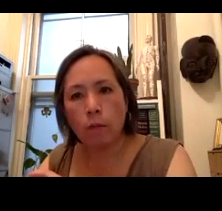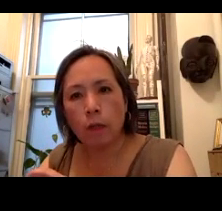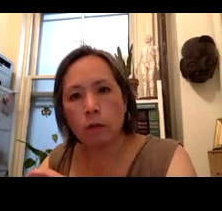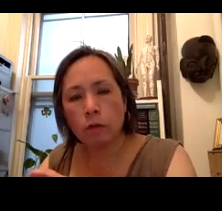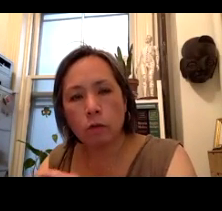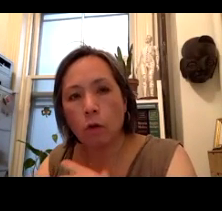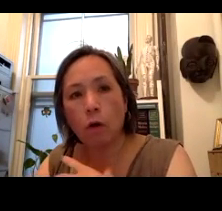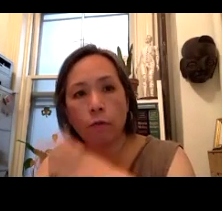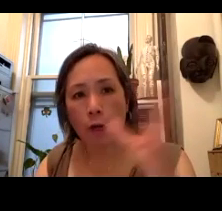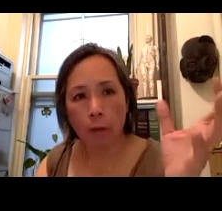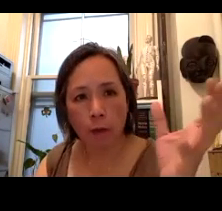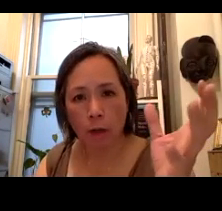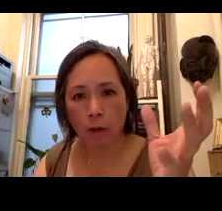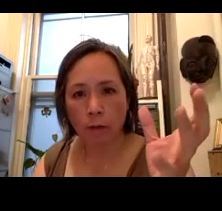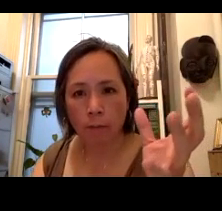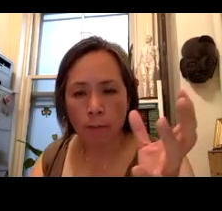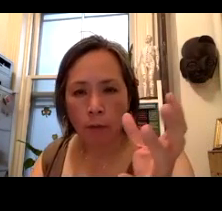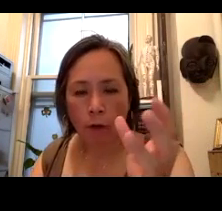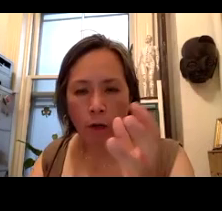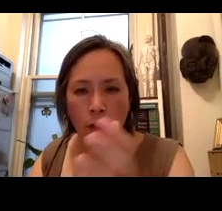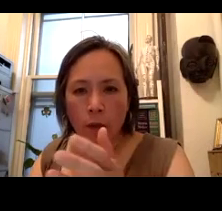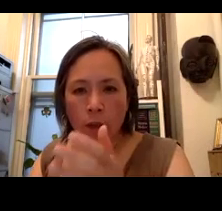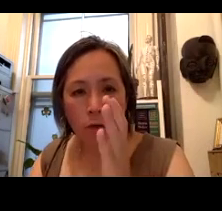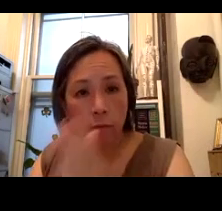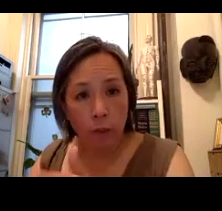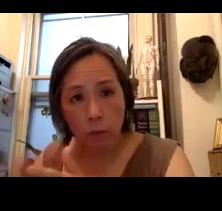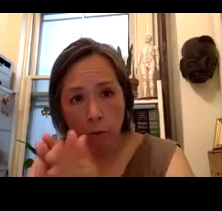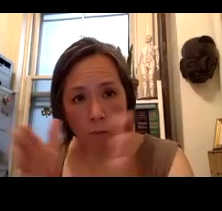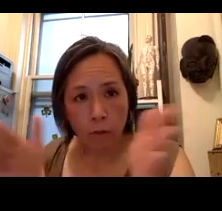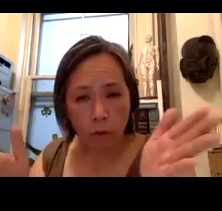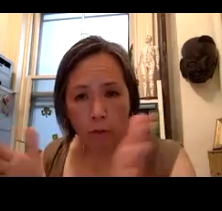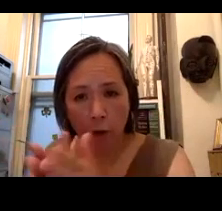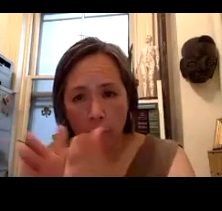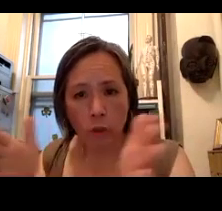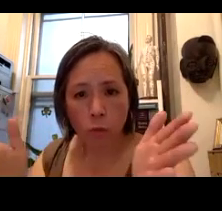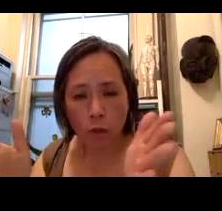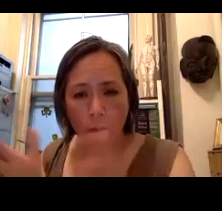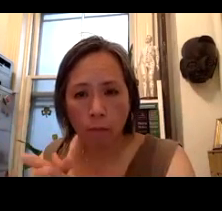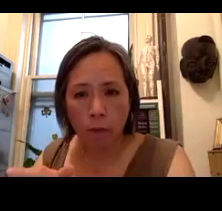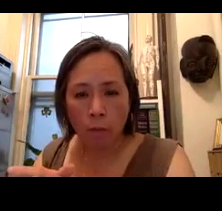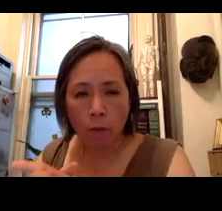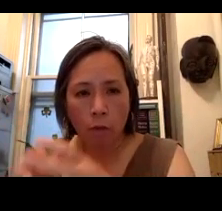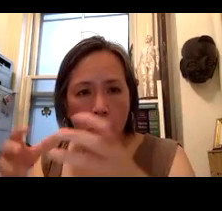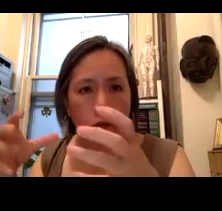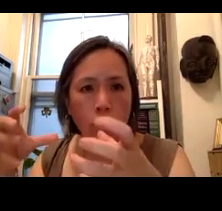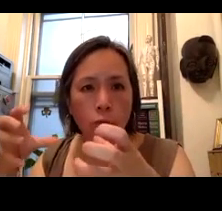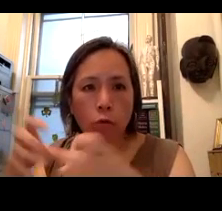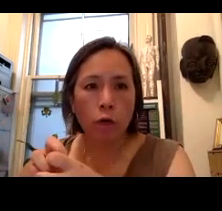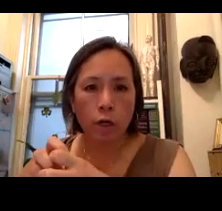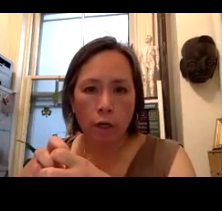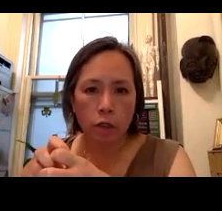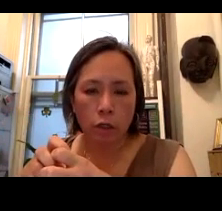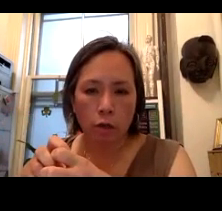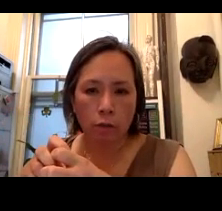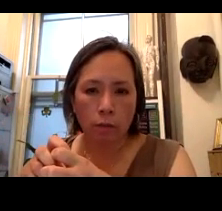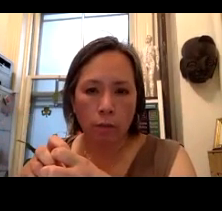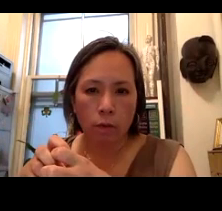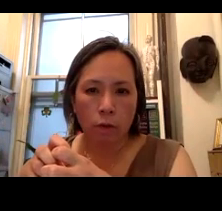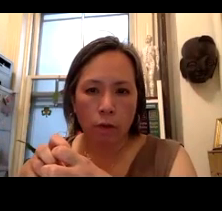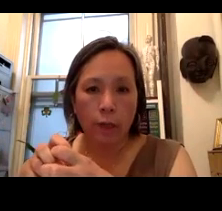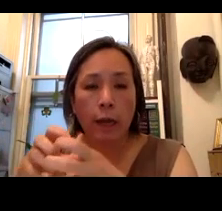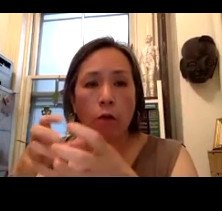are fundamental to all phenomena, right? They're divisible. You can divide between them, but they're also rooted in each